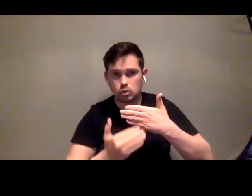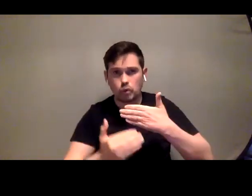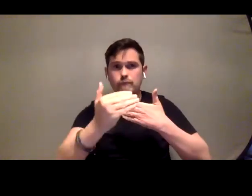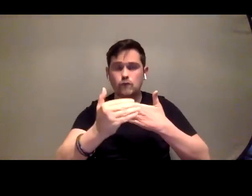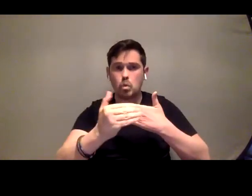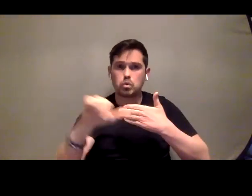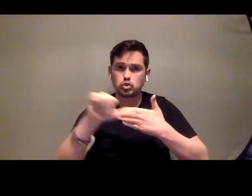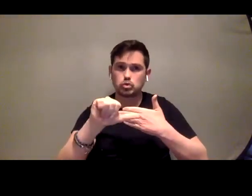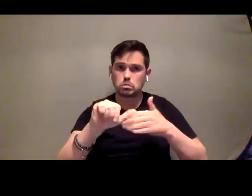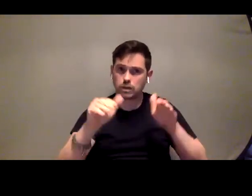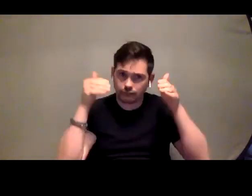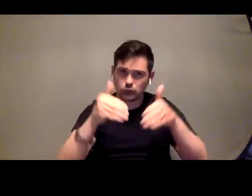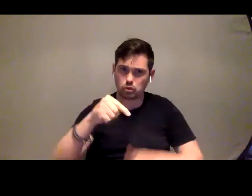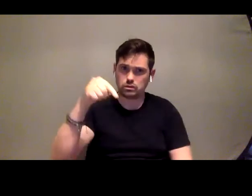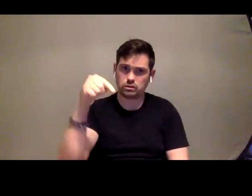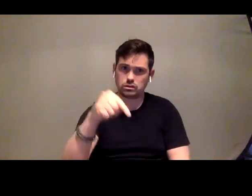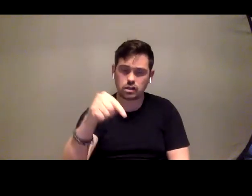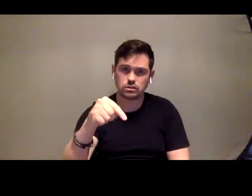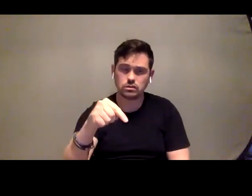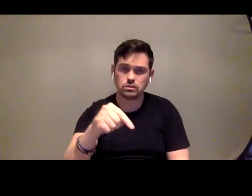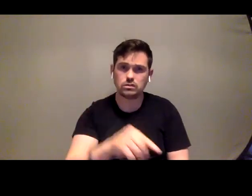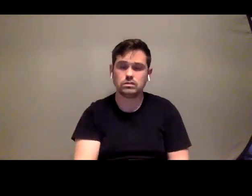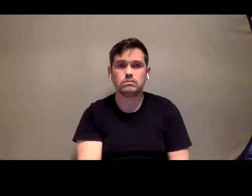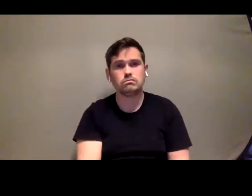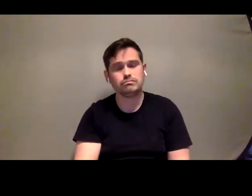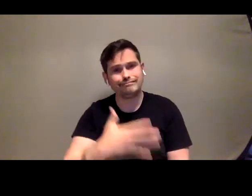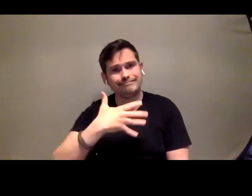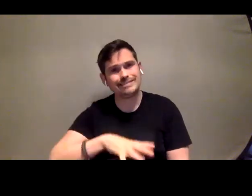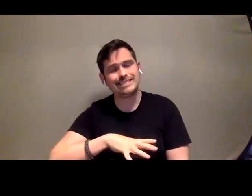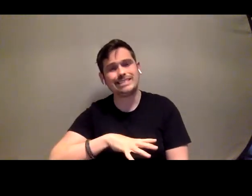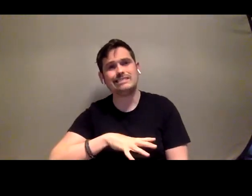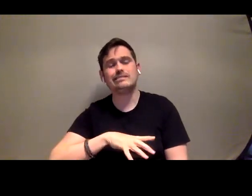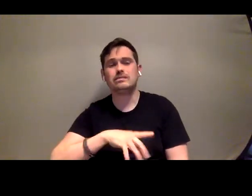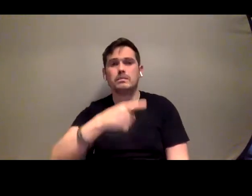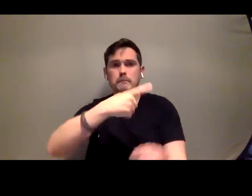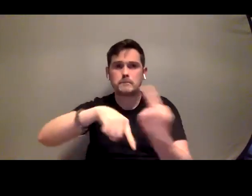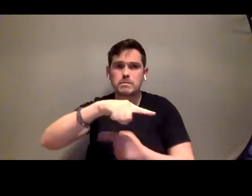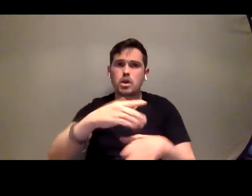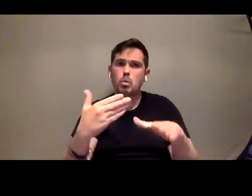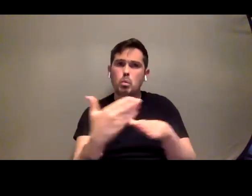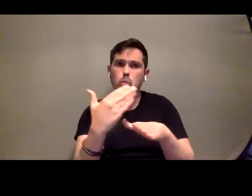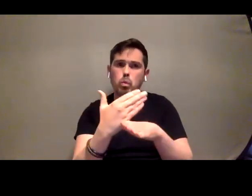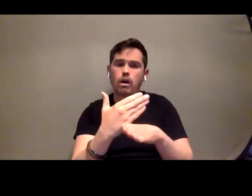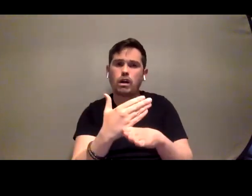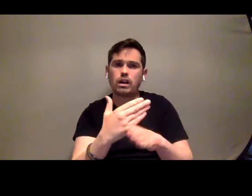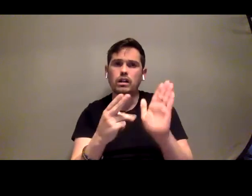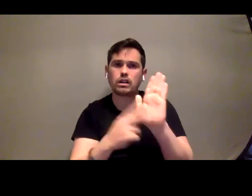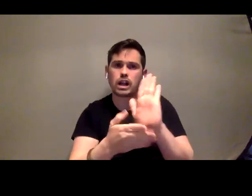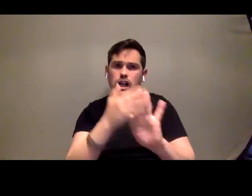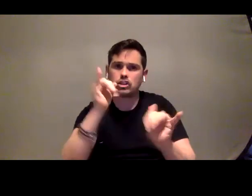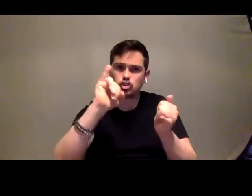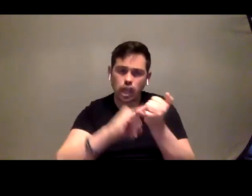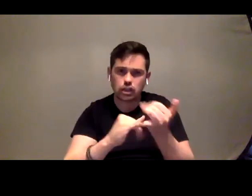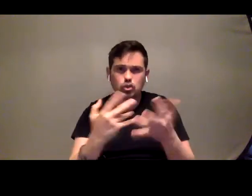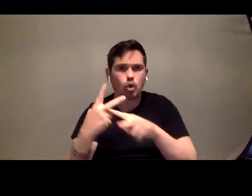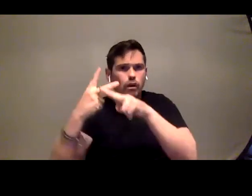fighting. There's a real need to raise up the voices of people working in health and care, people working in a direct response. I don't